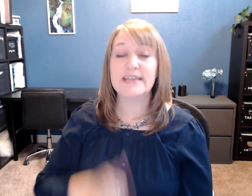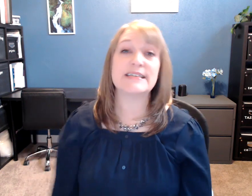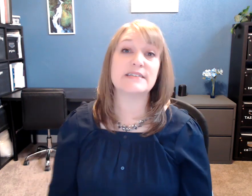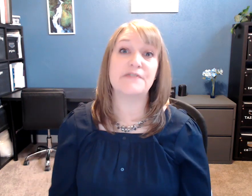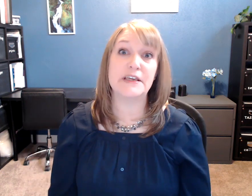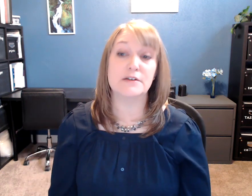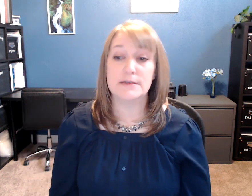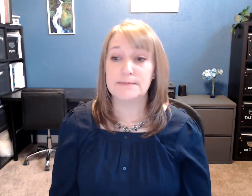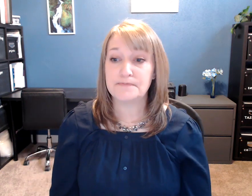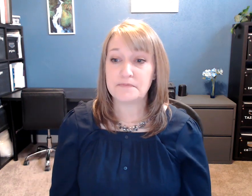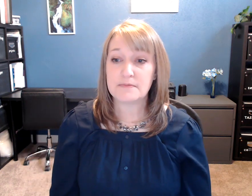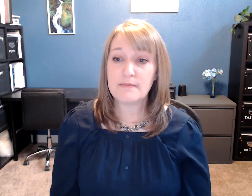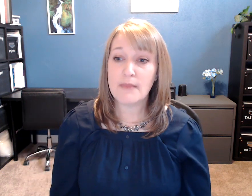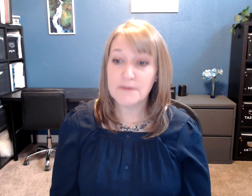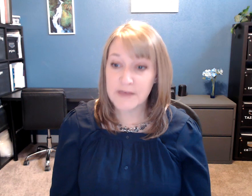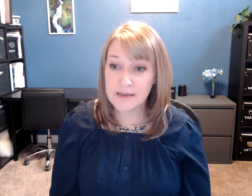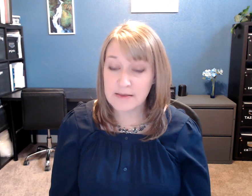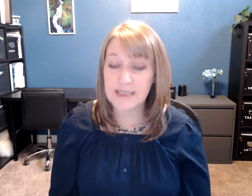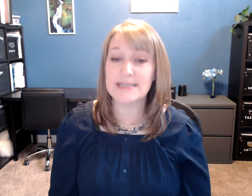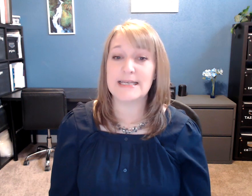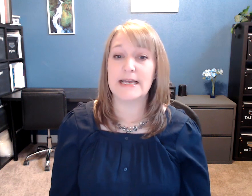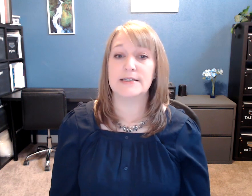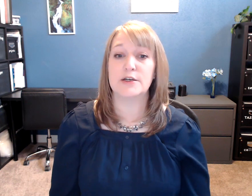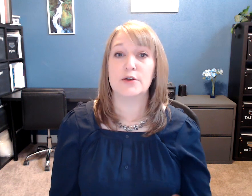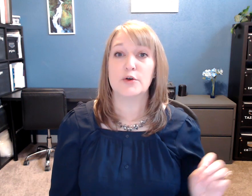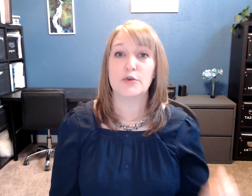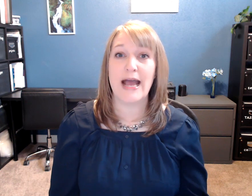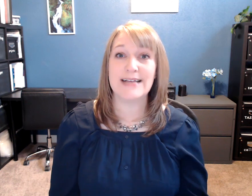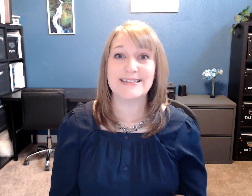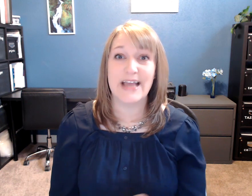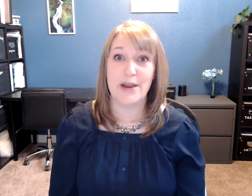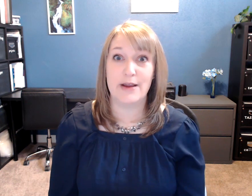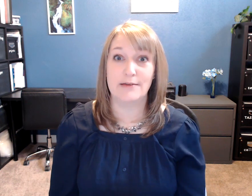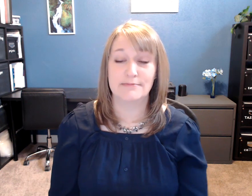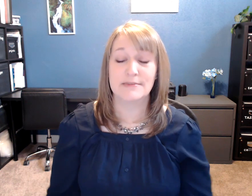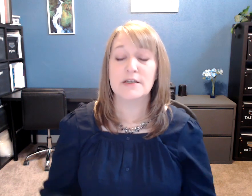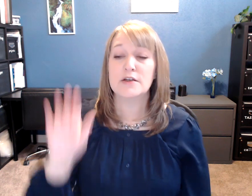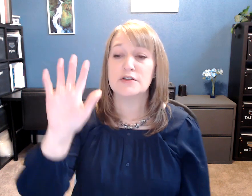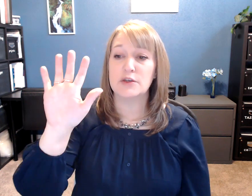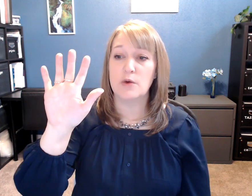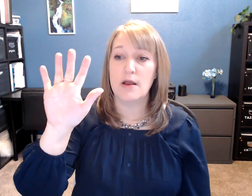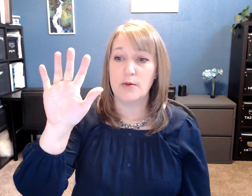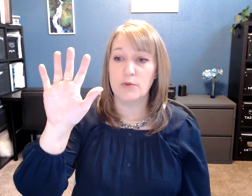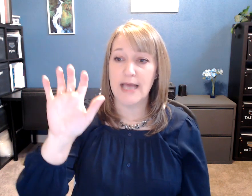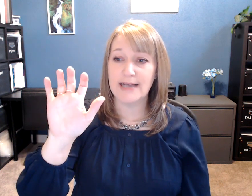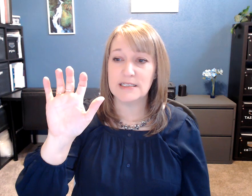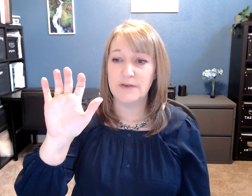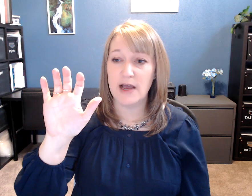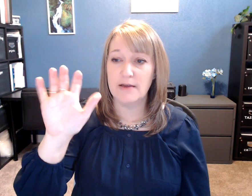Next is field. Field is signed grass area. So you want a relaxed five,